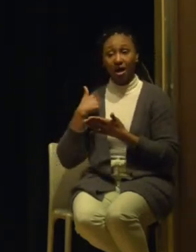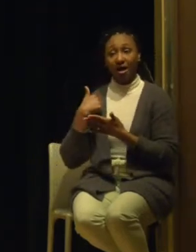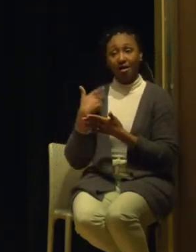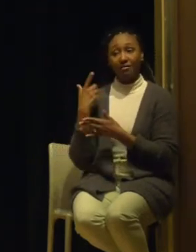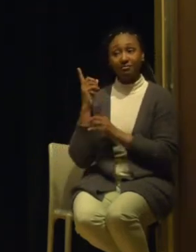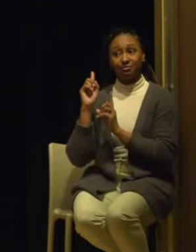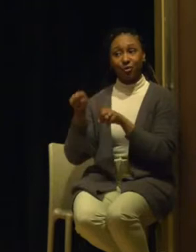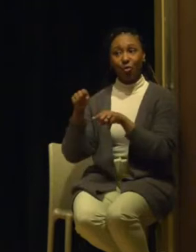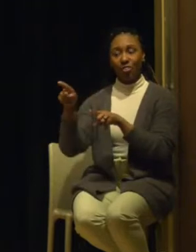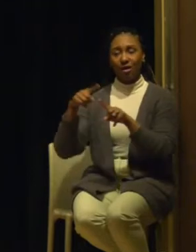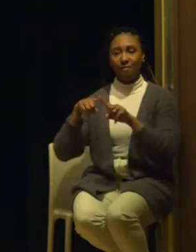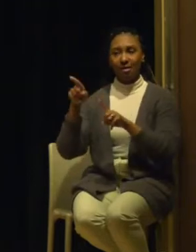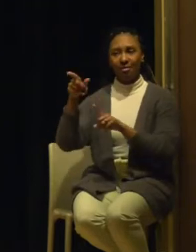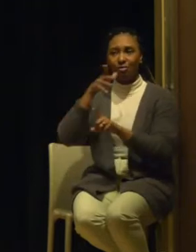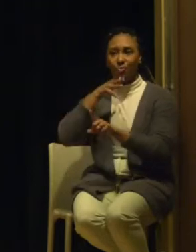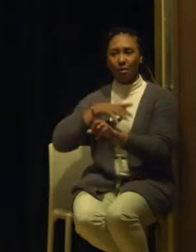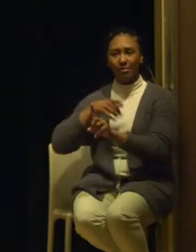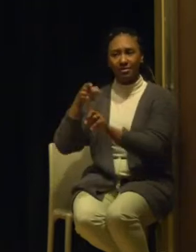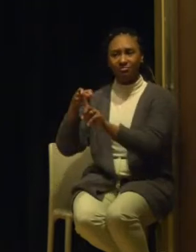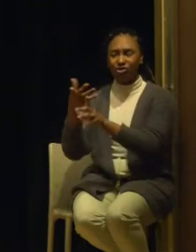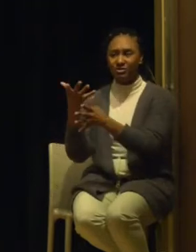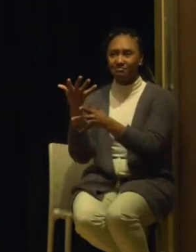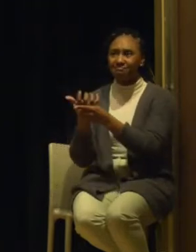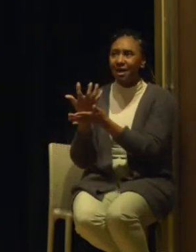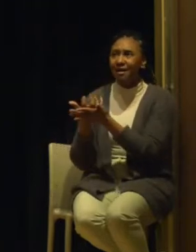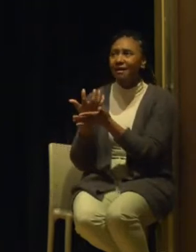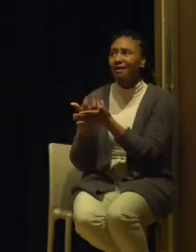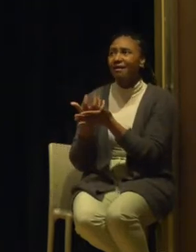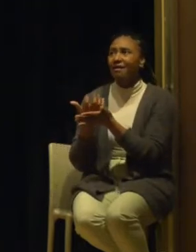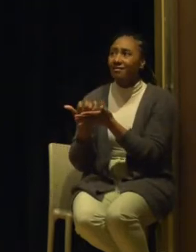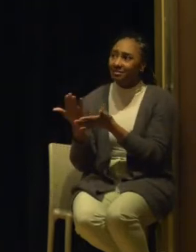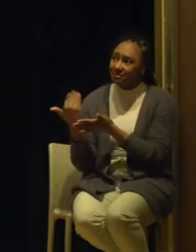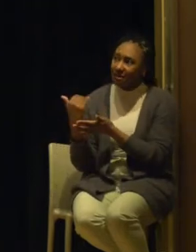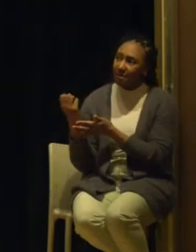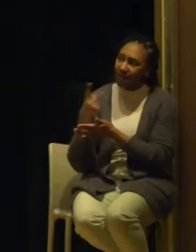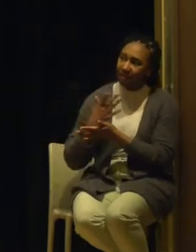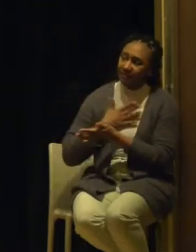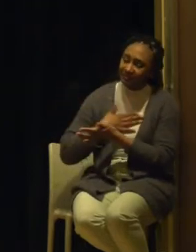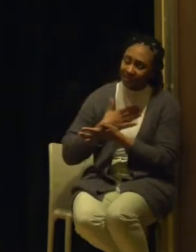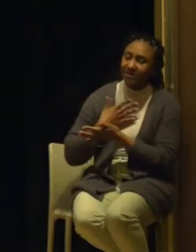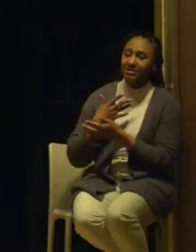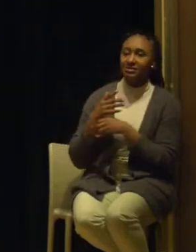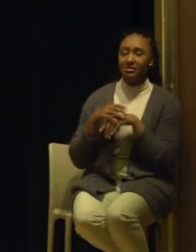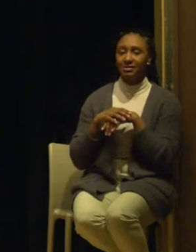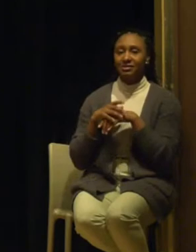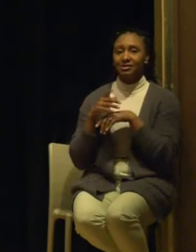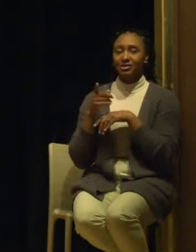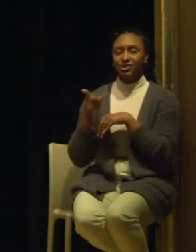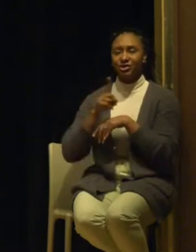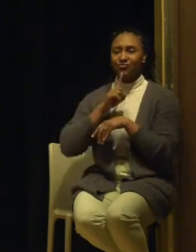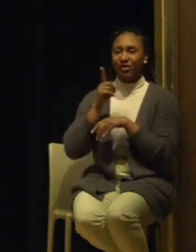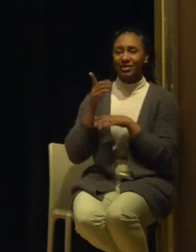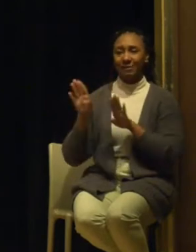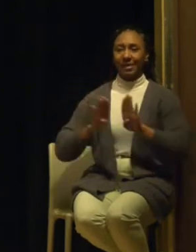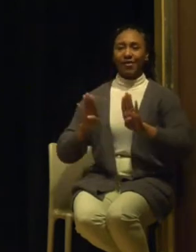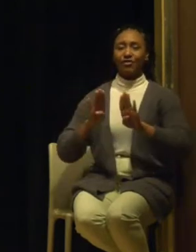to come back on the board, mm-hmm, and really almost twisted my arm off. You know, it was very gangster the way she got me back on the